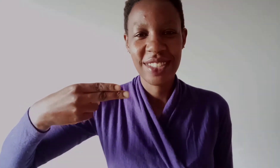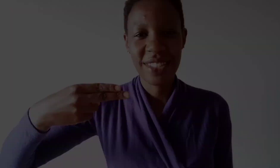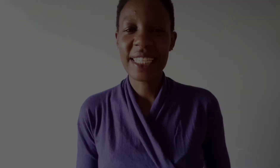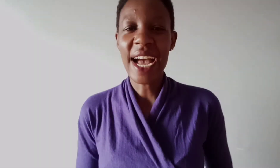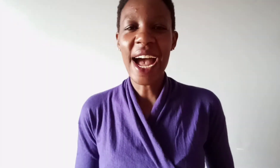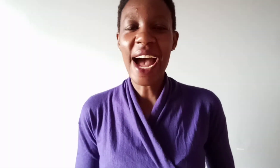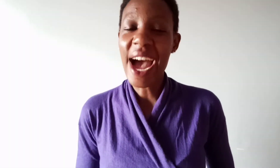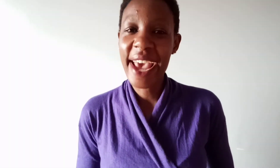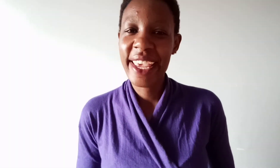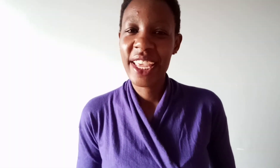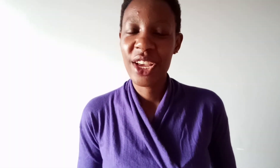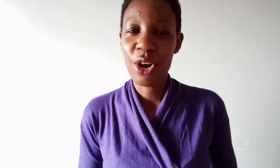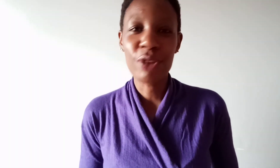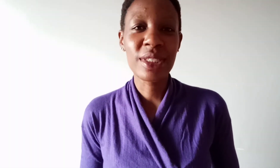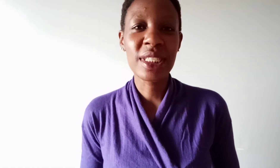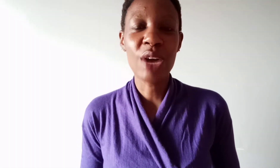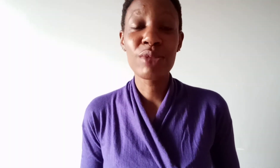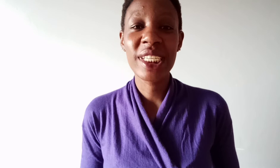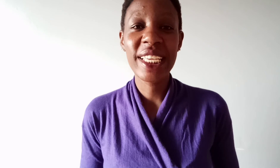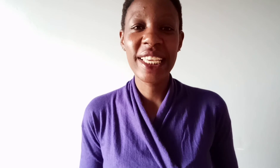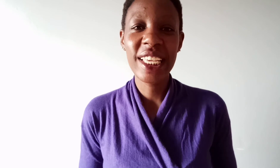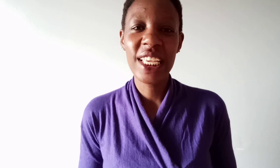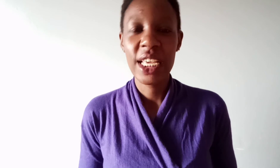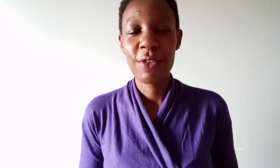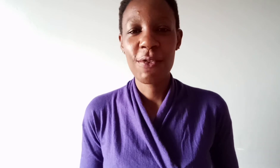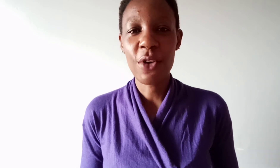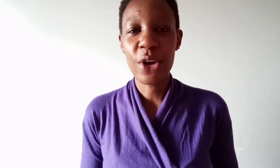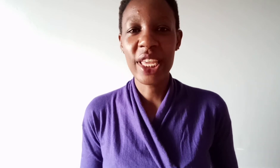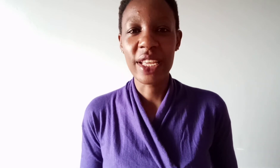Letter I or sound E for ink,